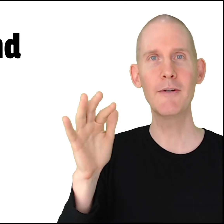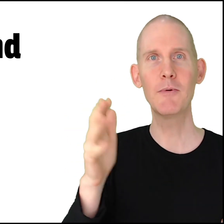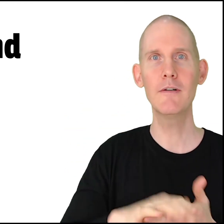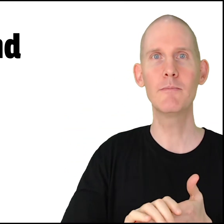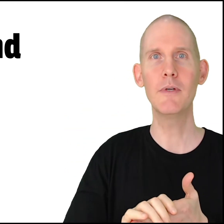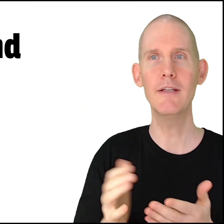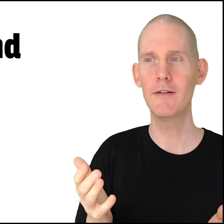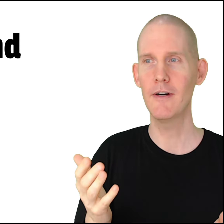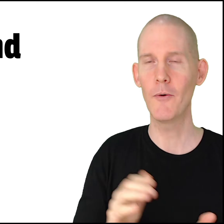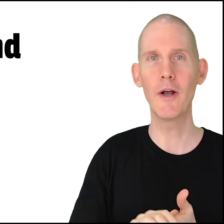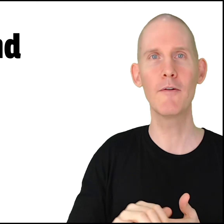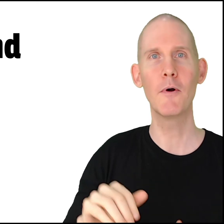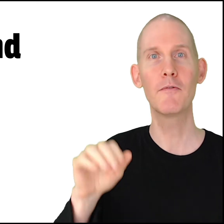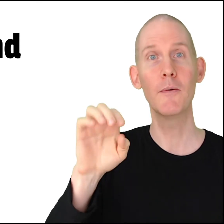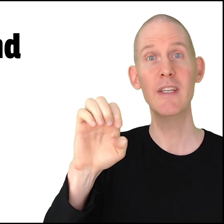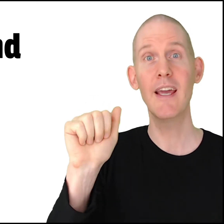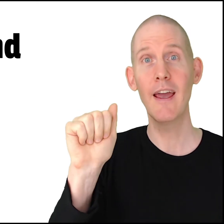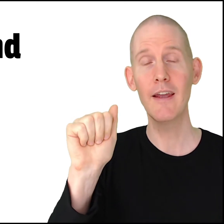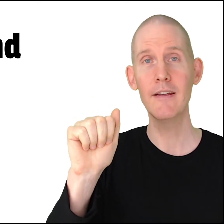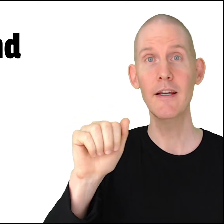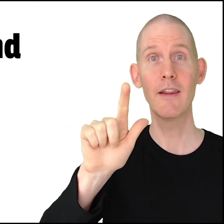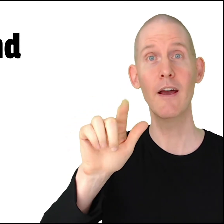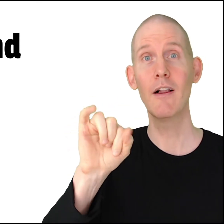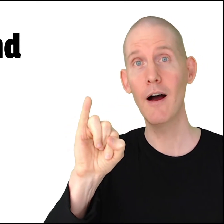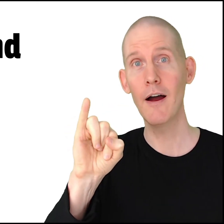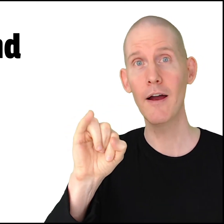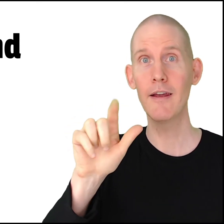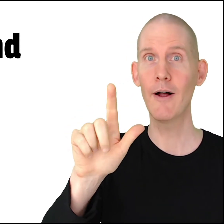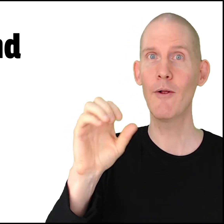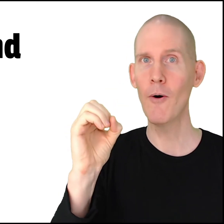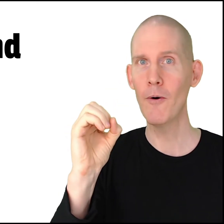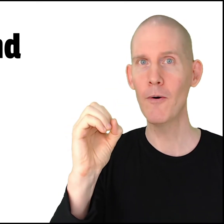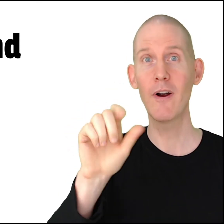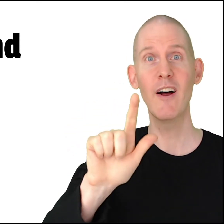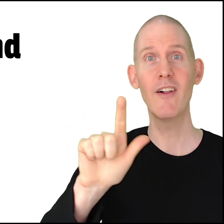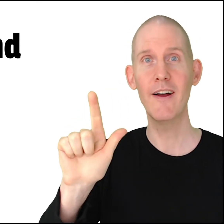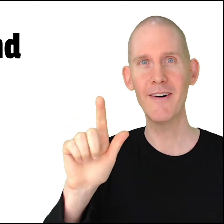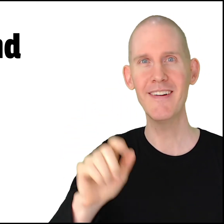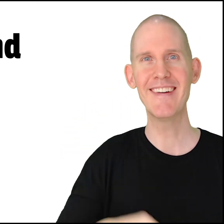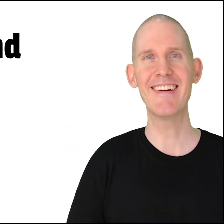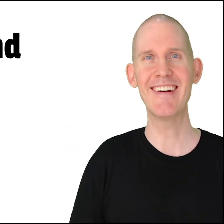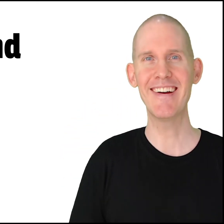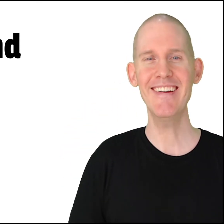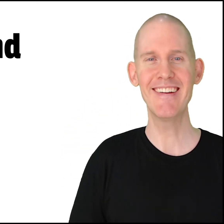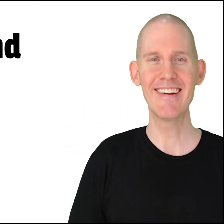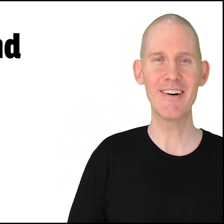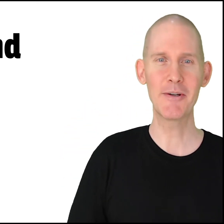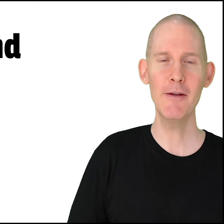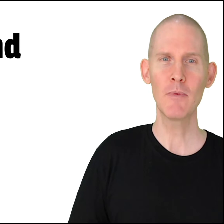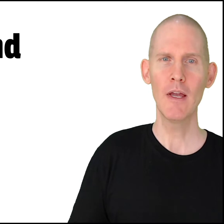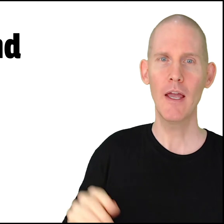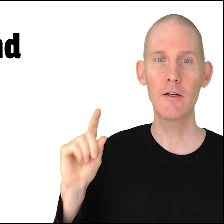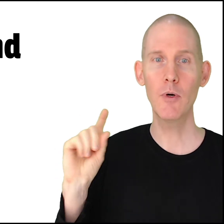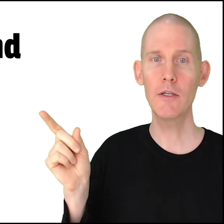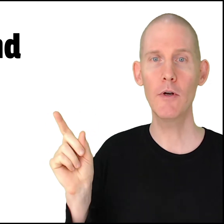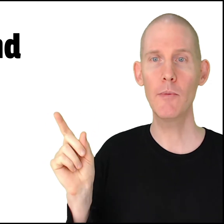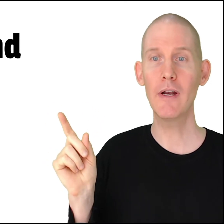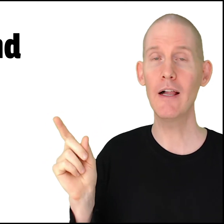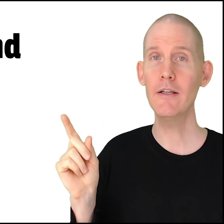will be aware of going from the E-A to the L-I, L-O, or L-L. Okay, and quick note about Ellis,